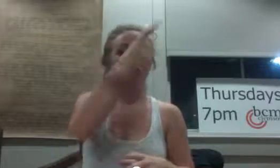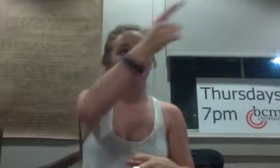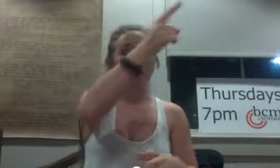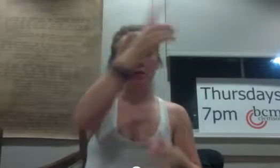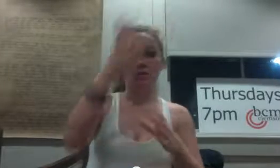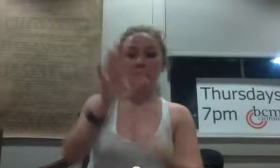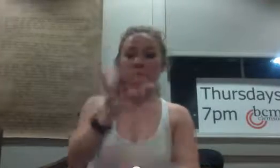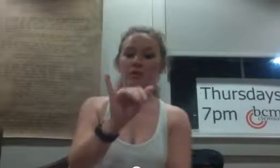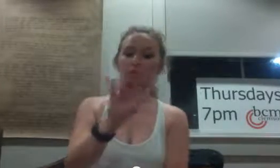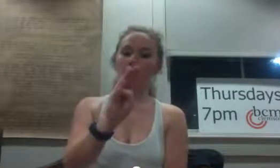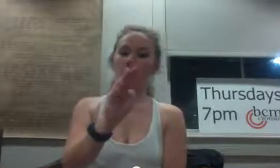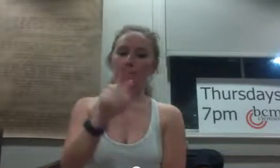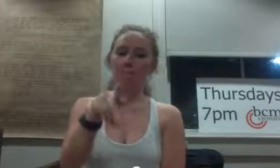can be impeached